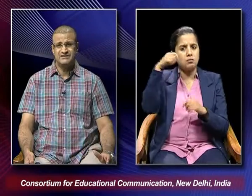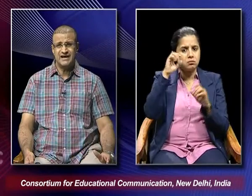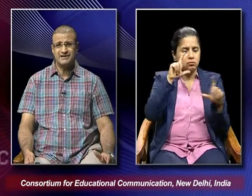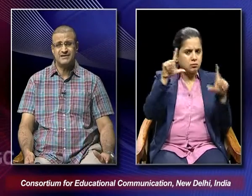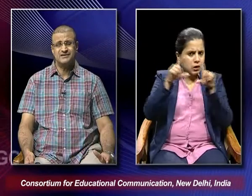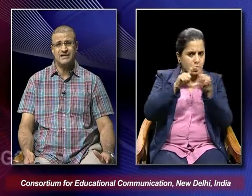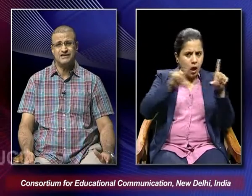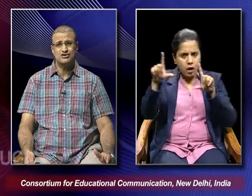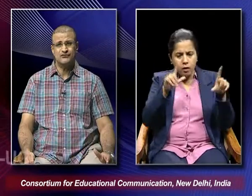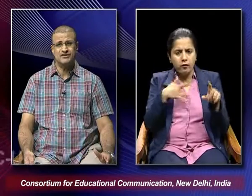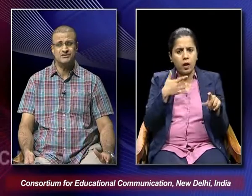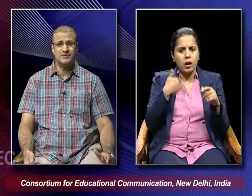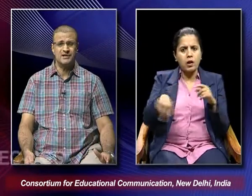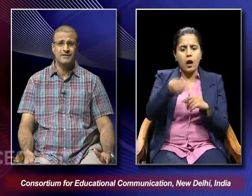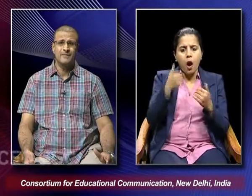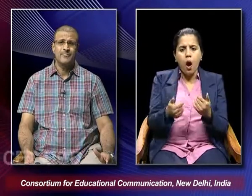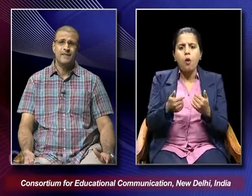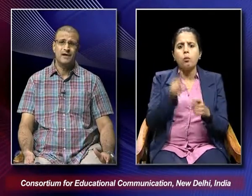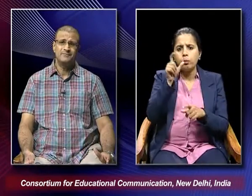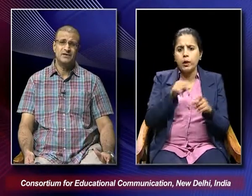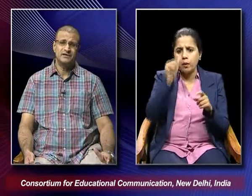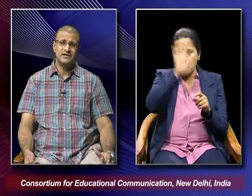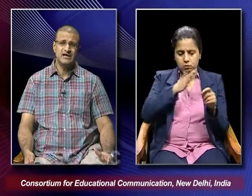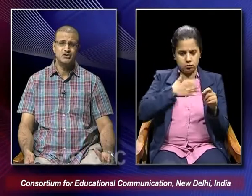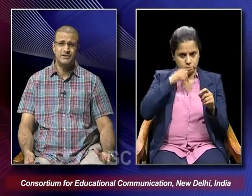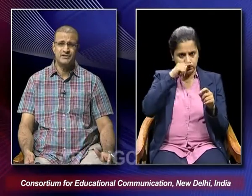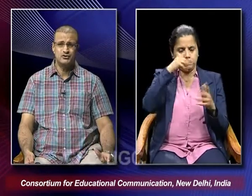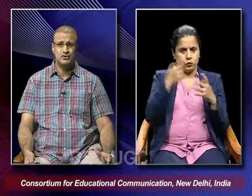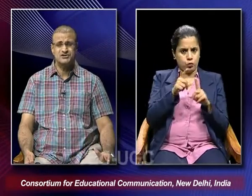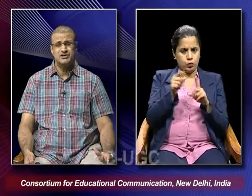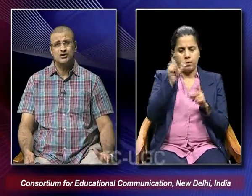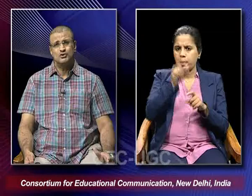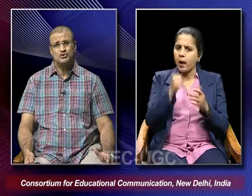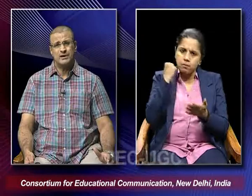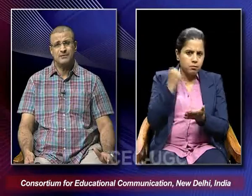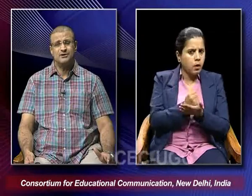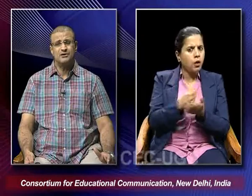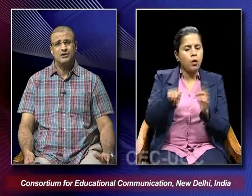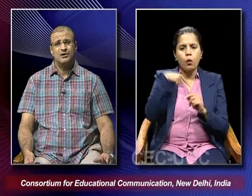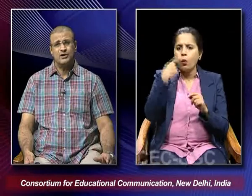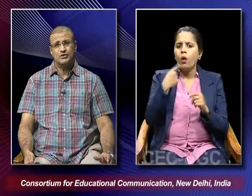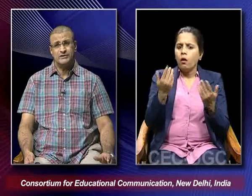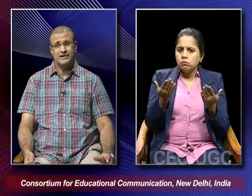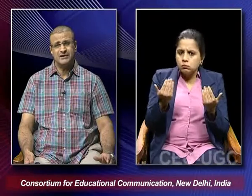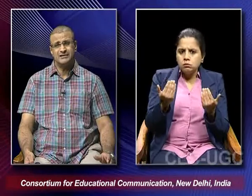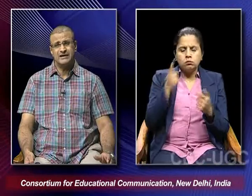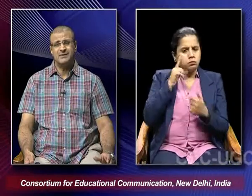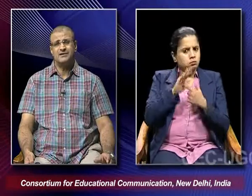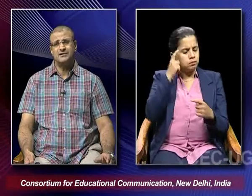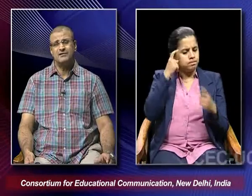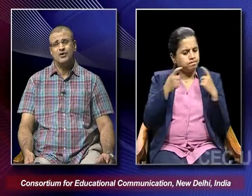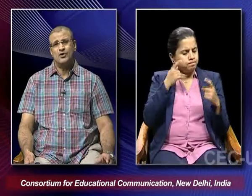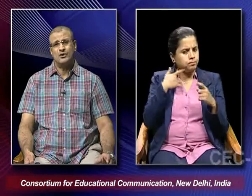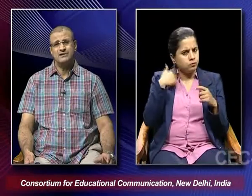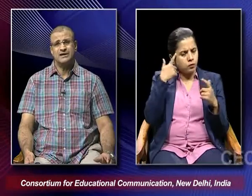feels that in the task of nation building, there has to be individuals, those who are able to think in that